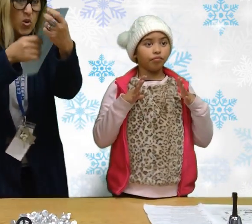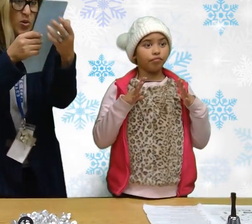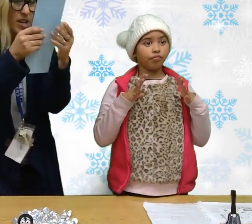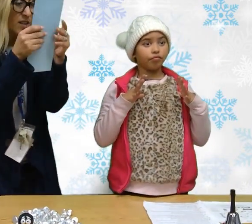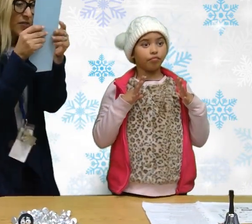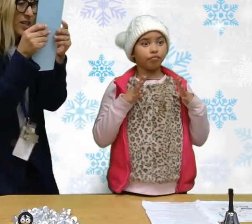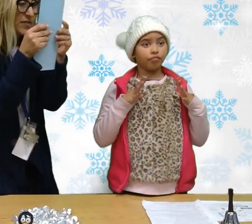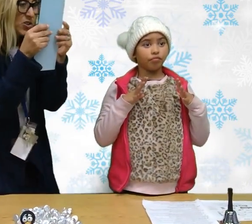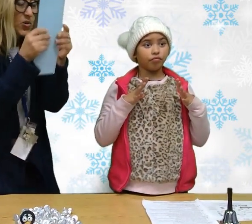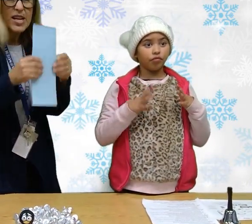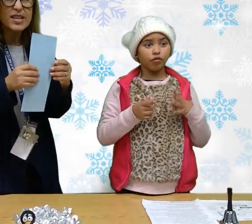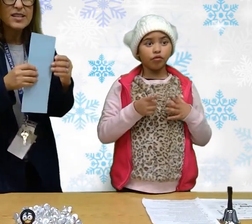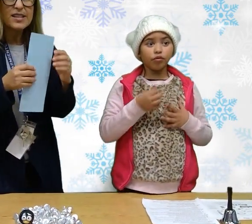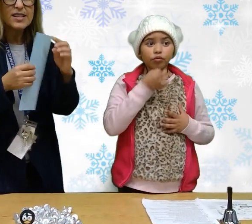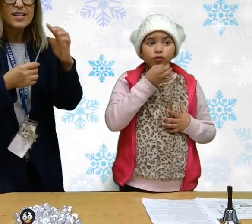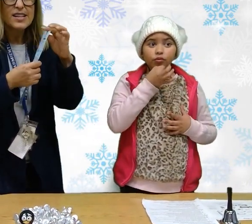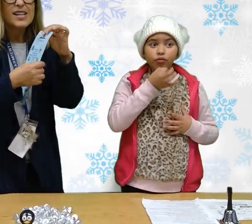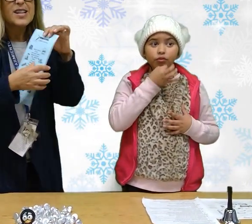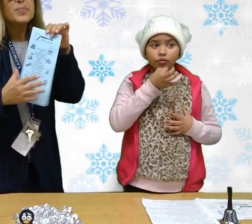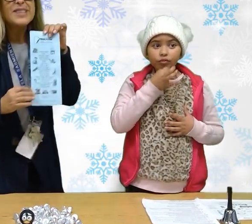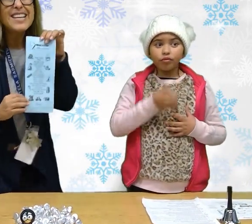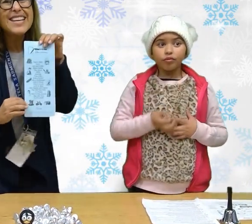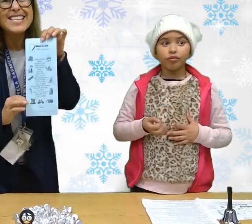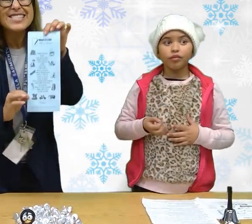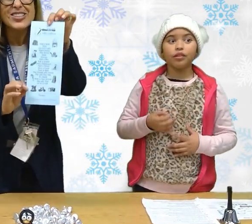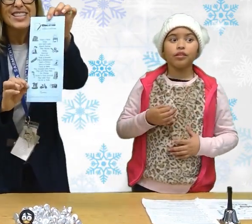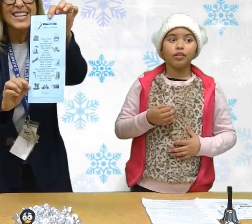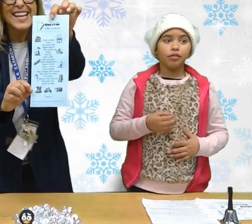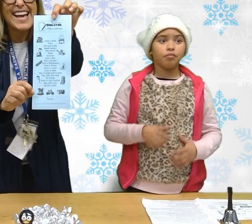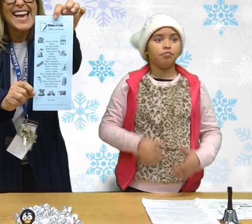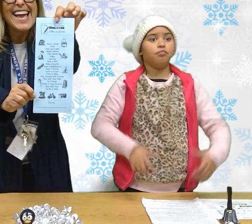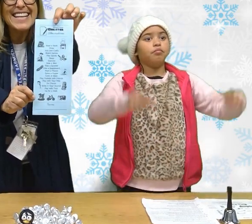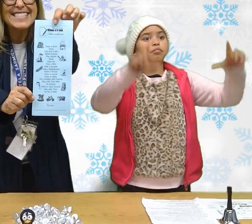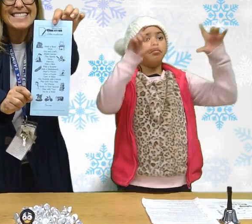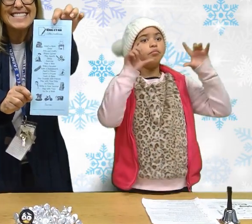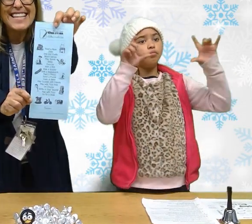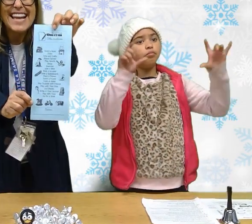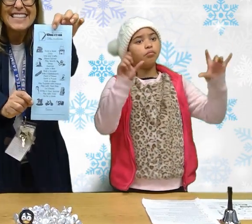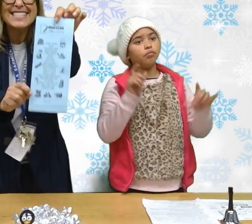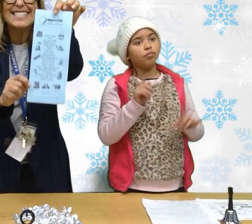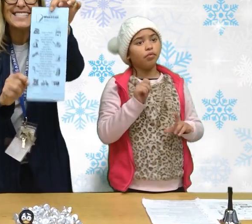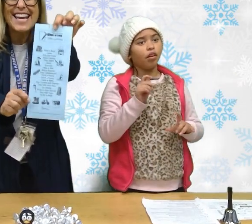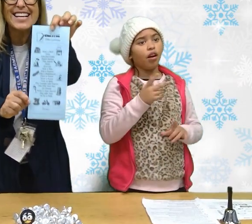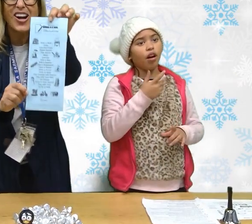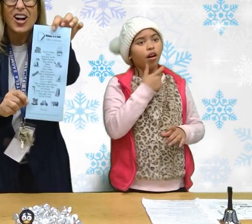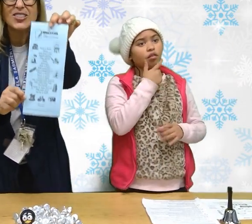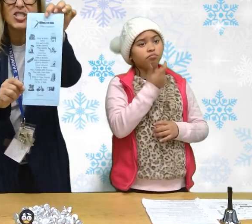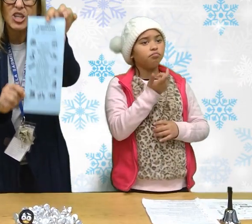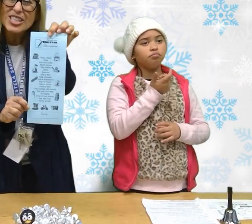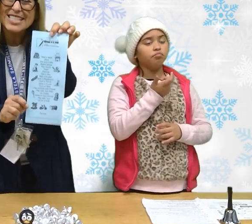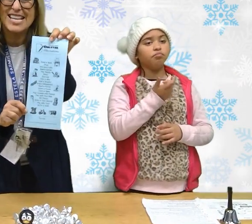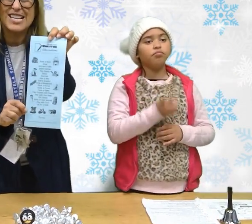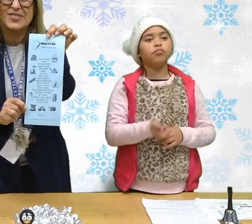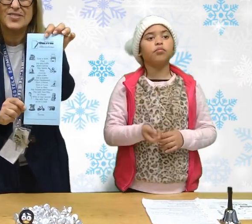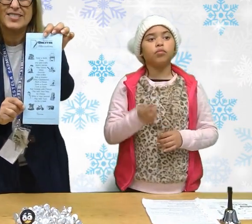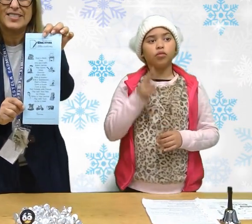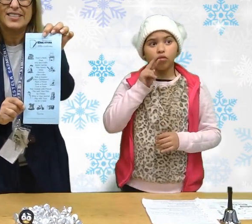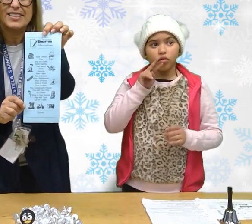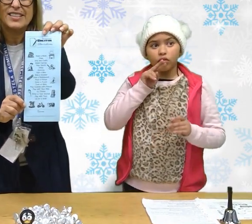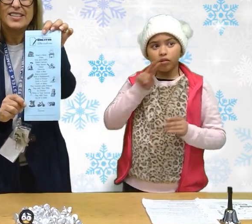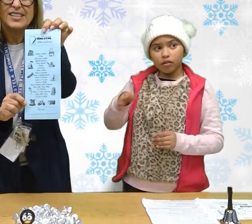you in front of a screen, please look at the handy dandy tech